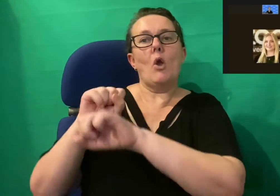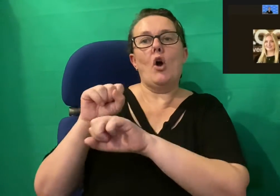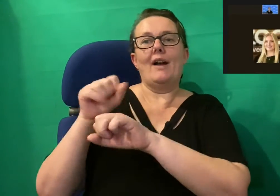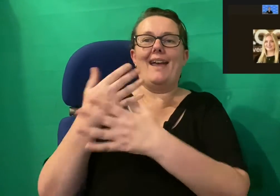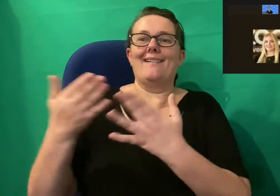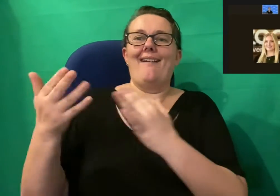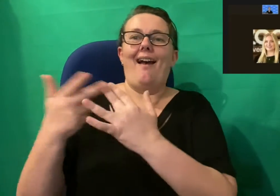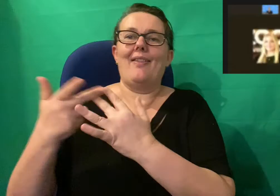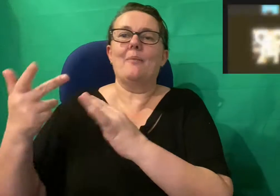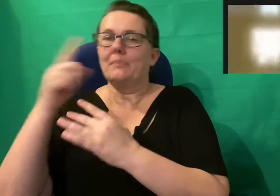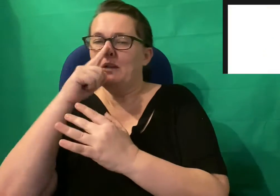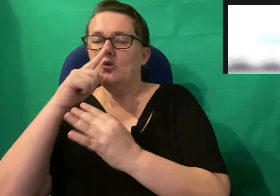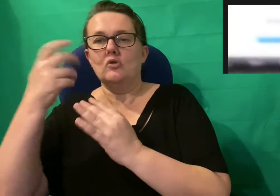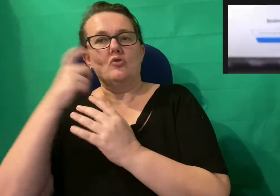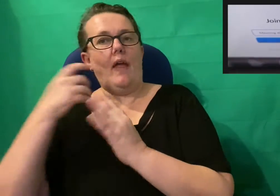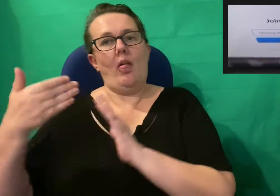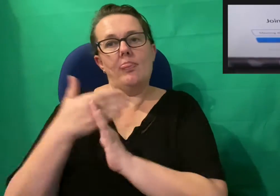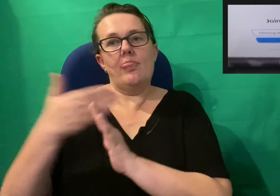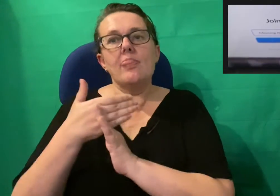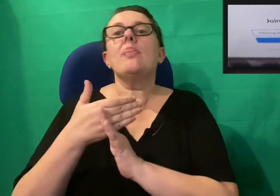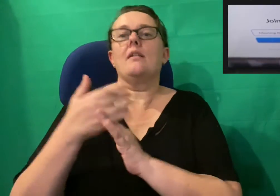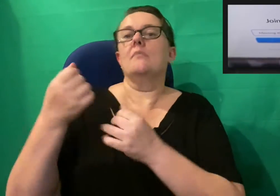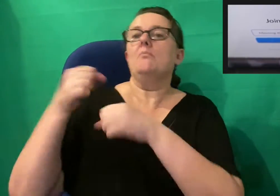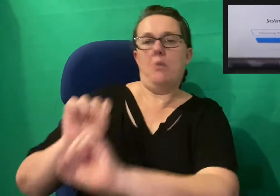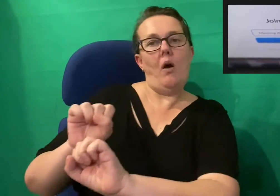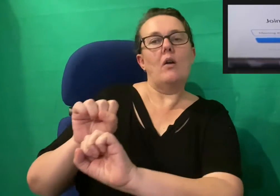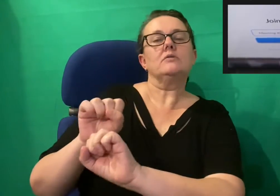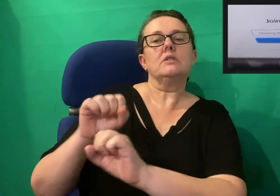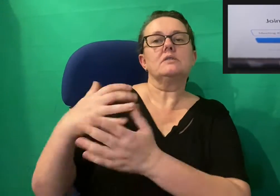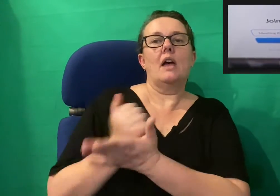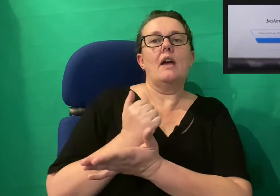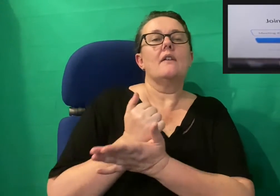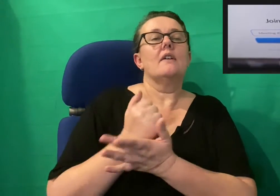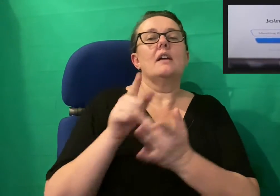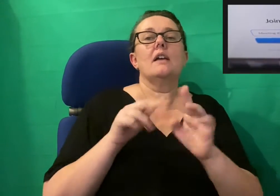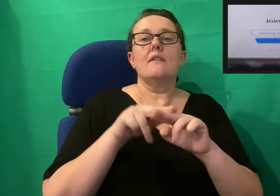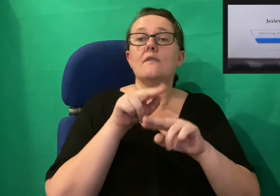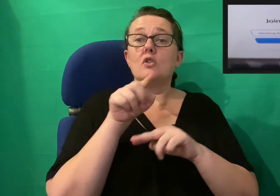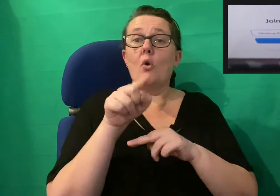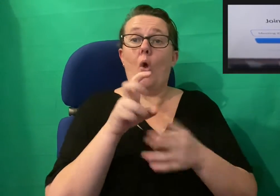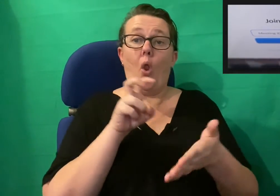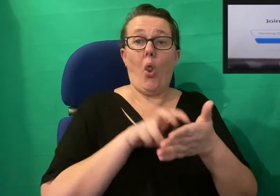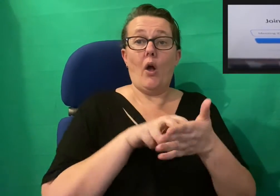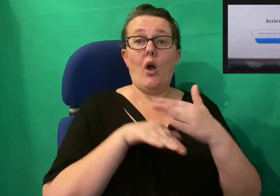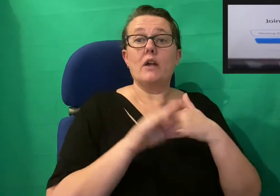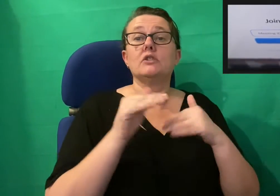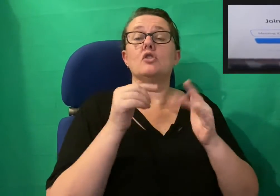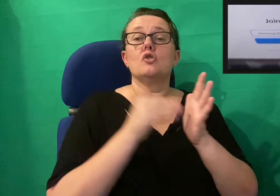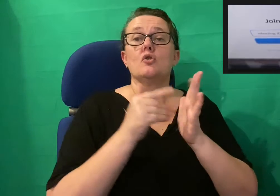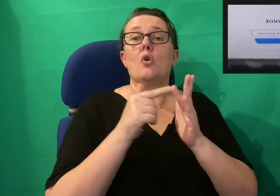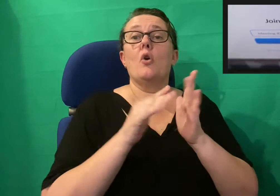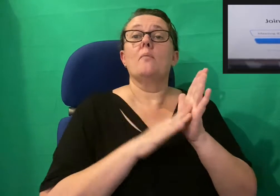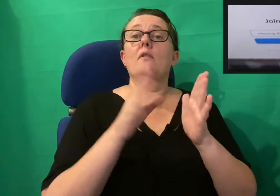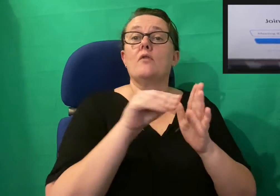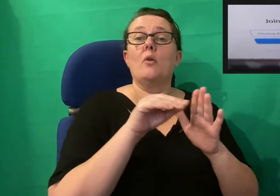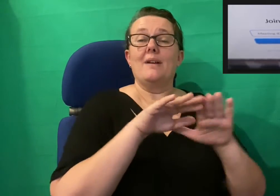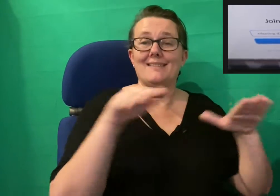to disrupt them. If you're joining Zoom from a desktop or laptop rather than a smartphone, you can install and use the Zoom browser